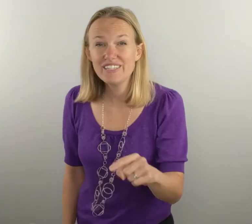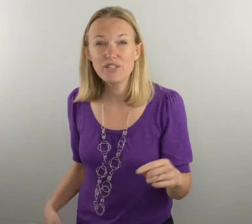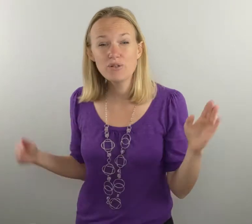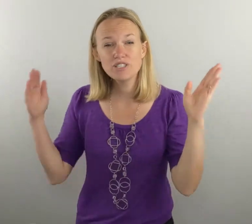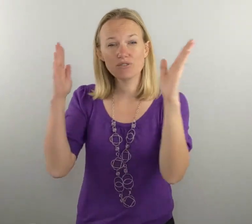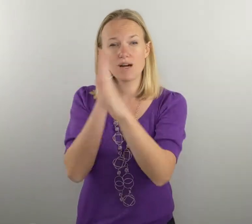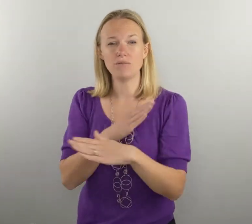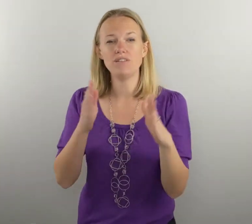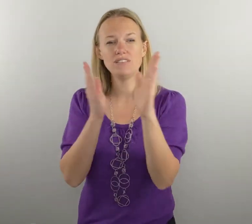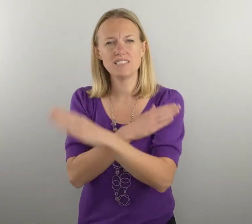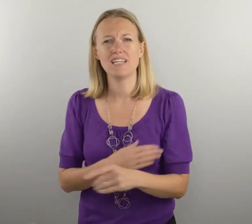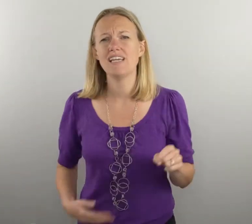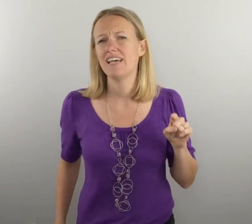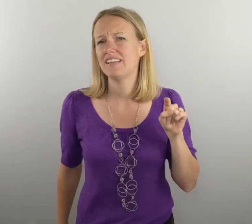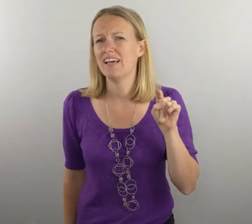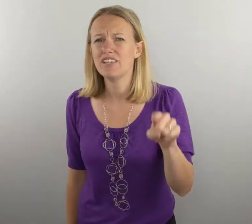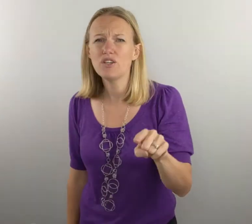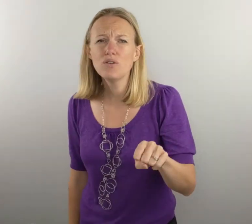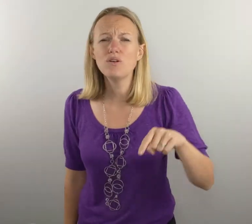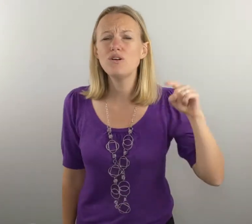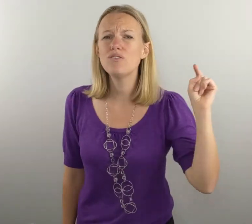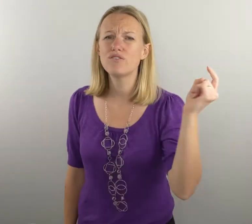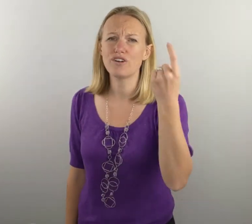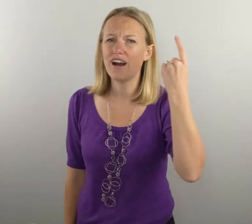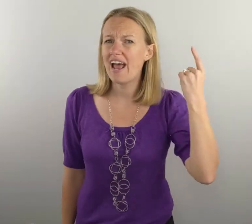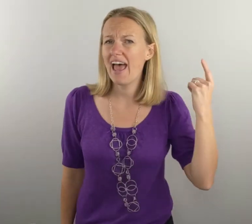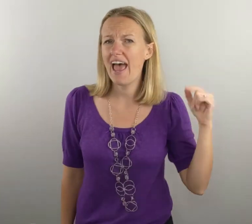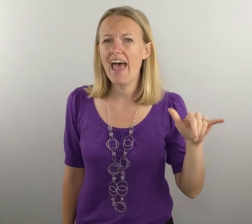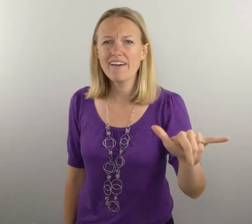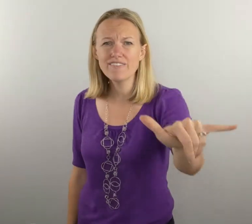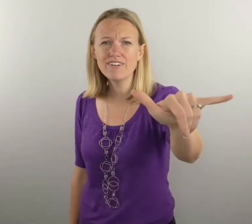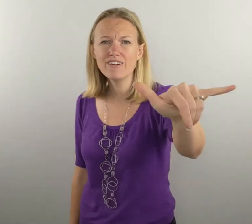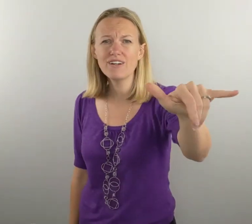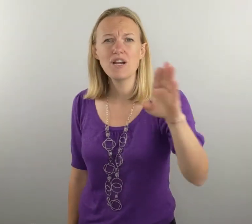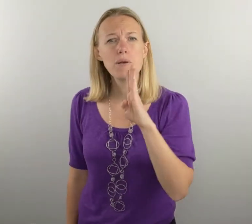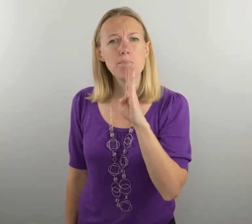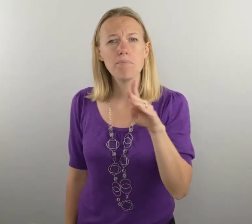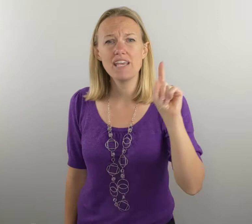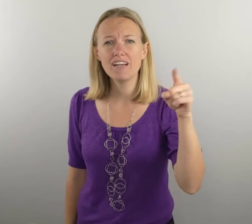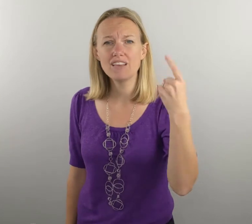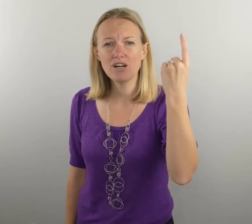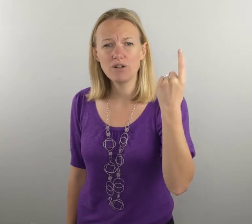were troubled and that you'll forever be alone.